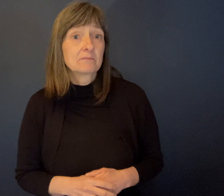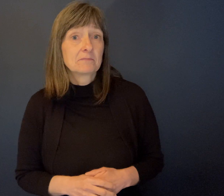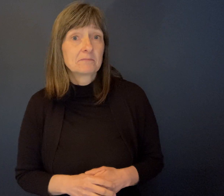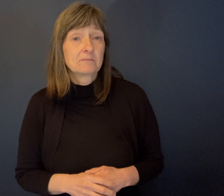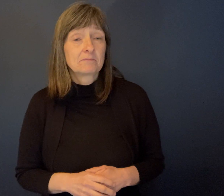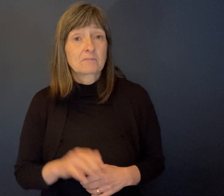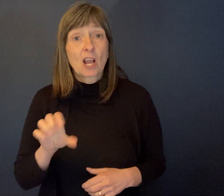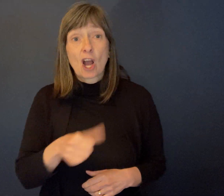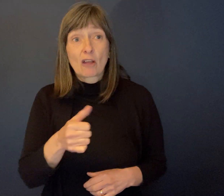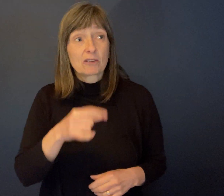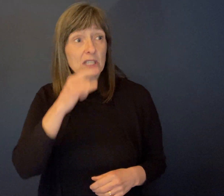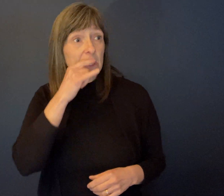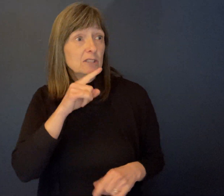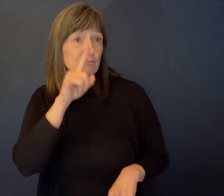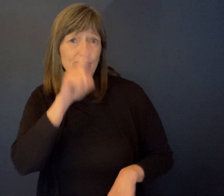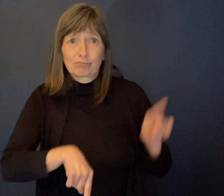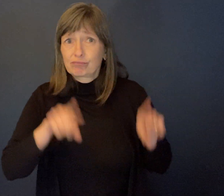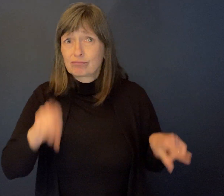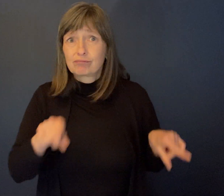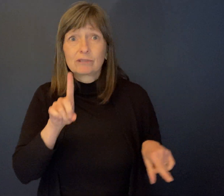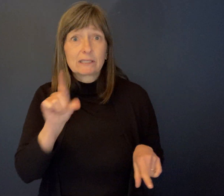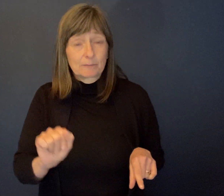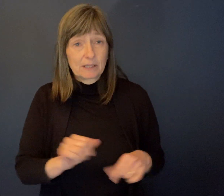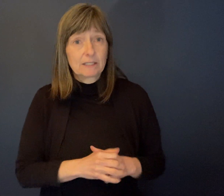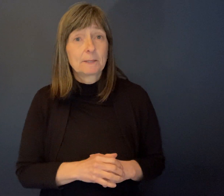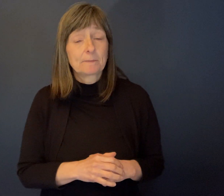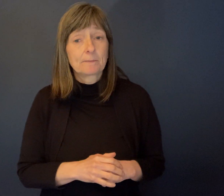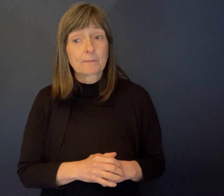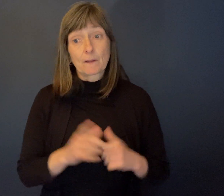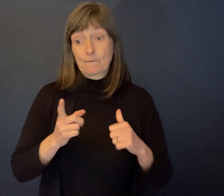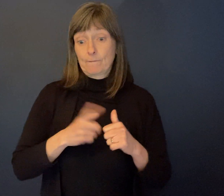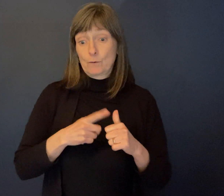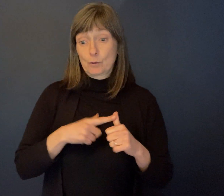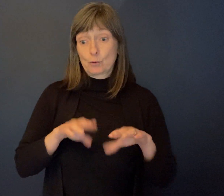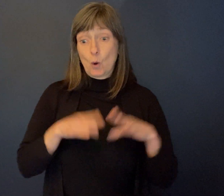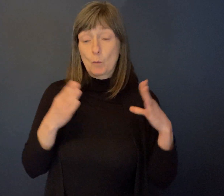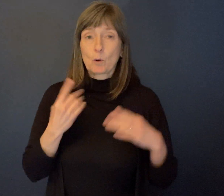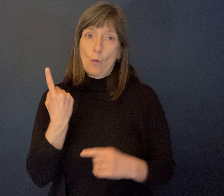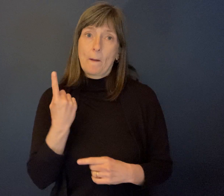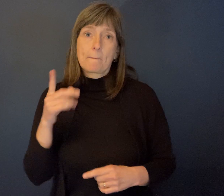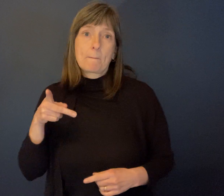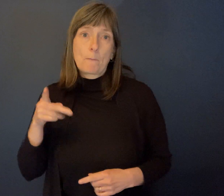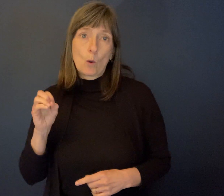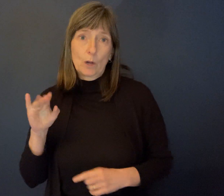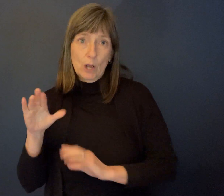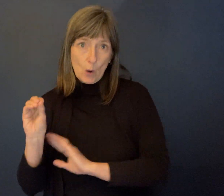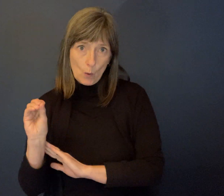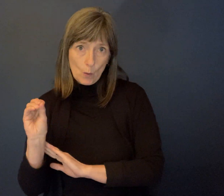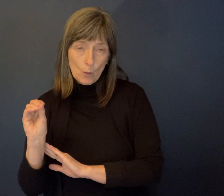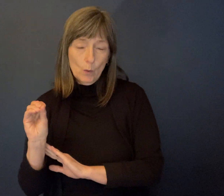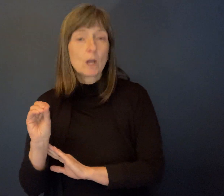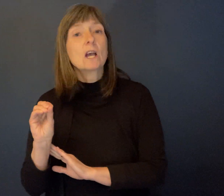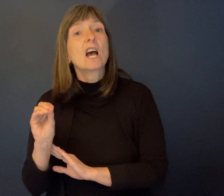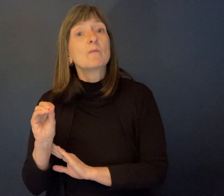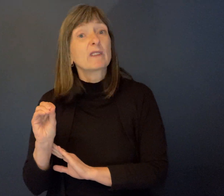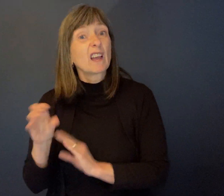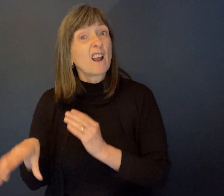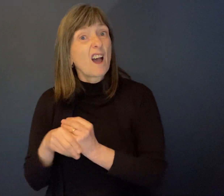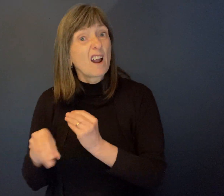Camp had a variety of disabilities. When it started off originally, it was only polio, but then the need grew, uh, for other children with